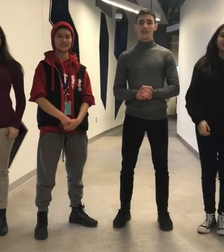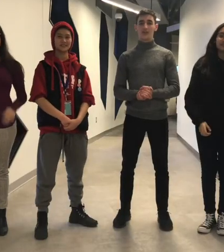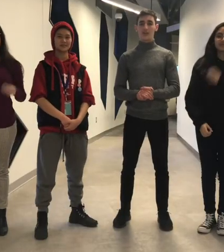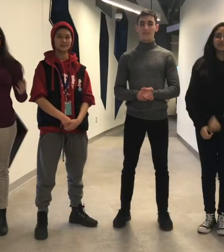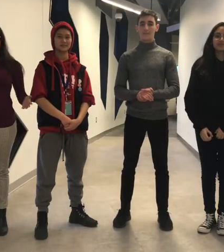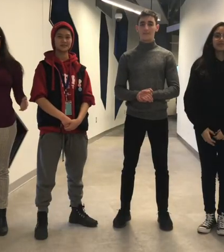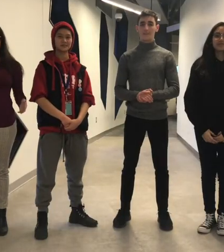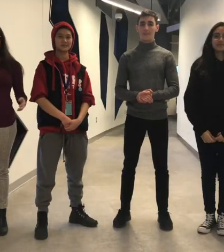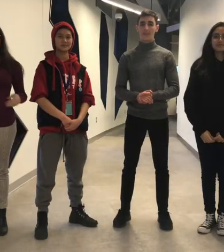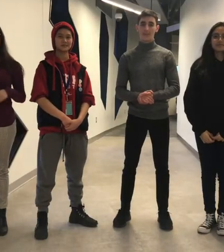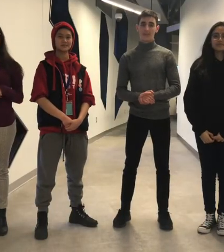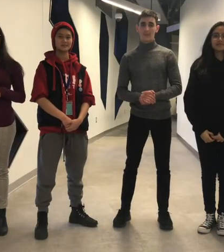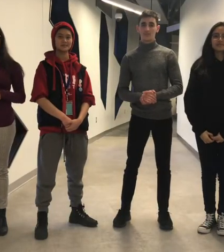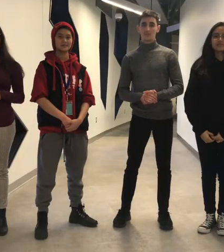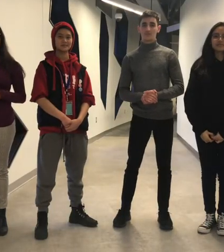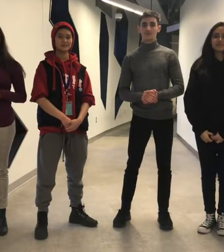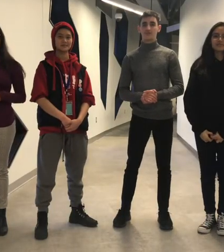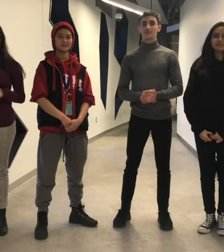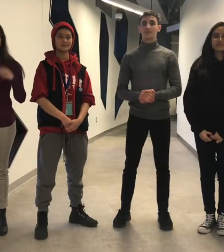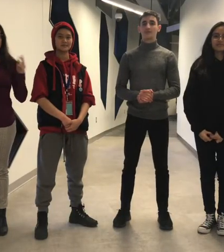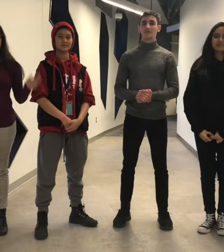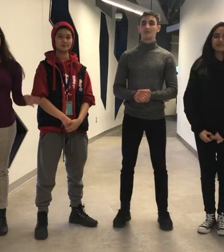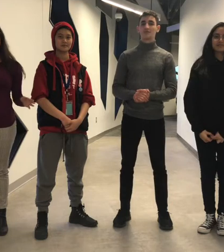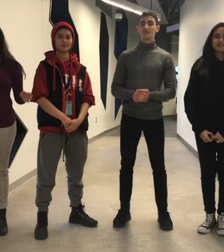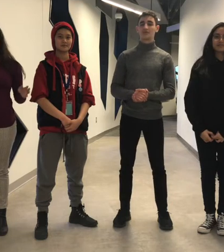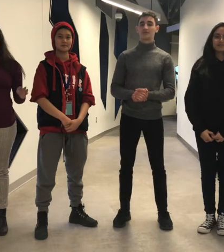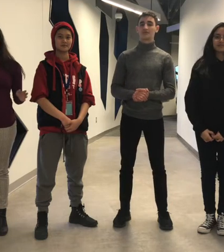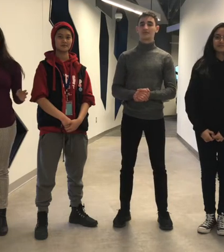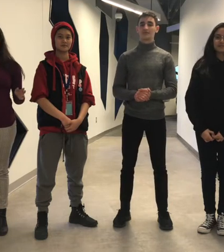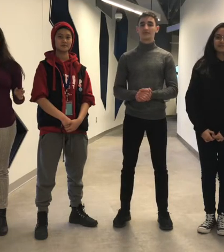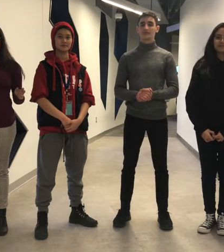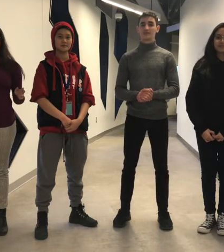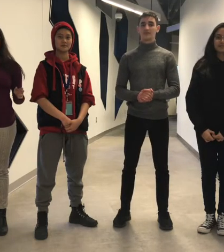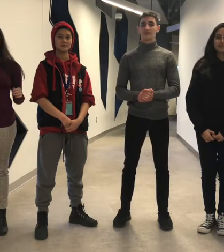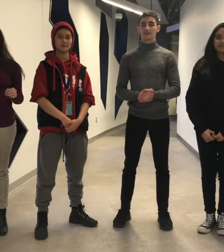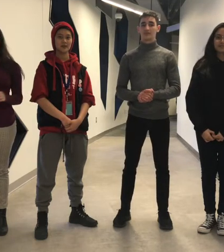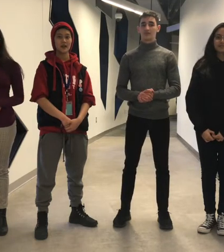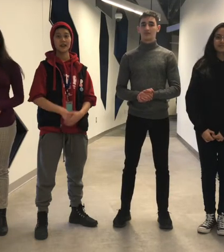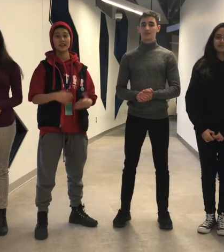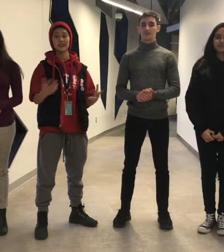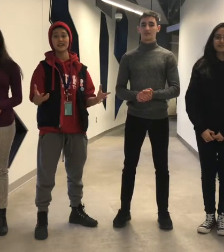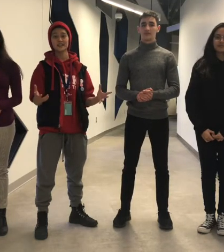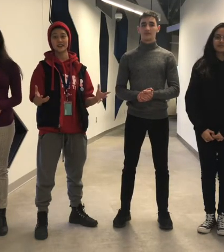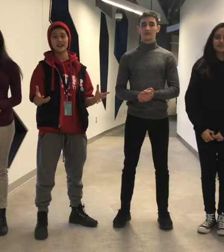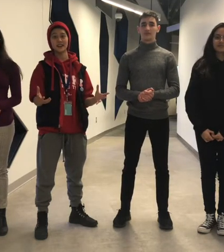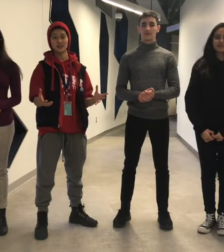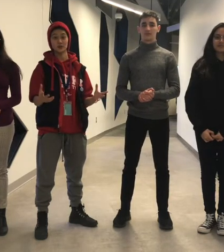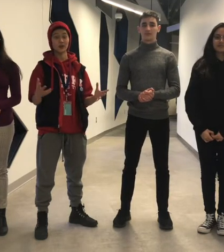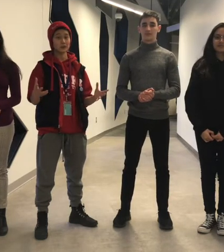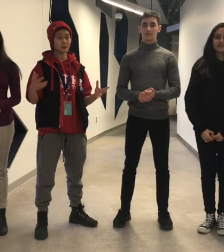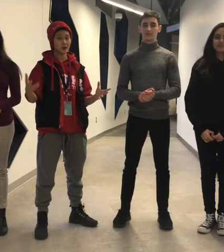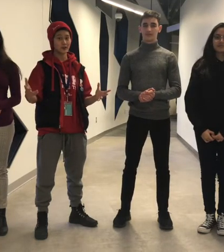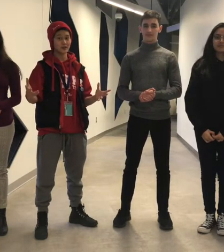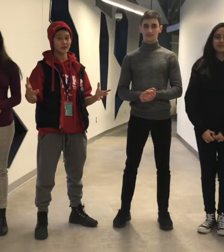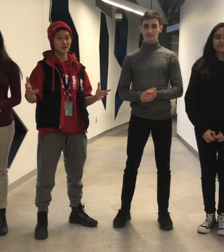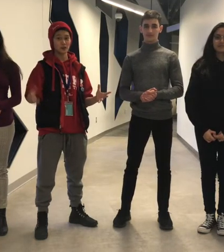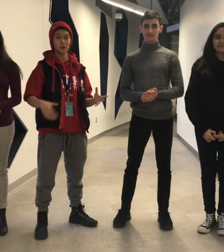With Let's Sign, we hope to better communication between hearing and non-hearing communities. Let's Sign is a work in progress. With